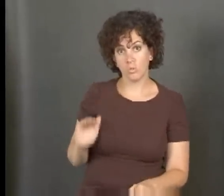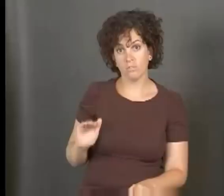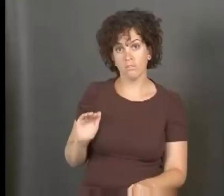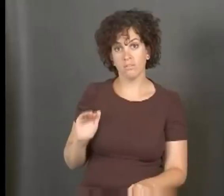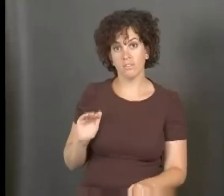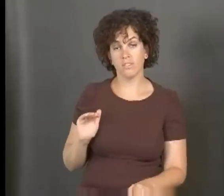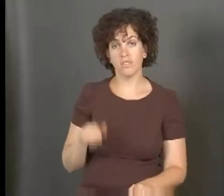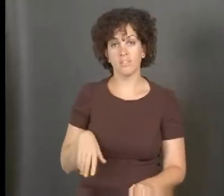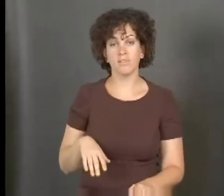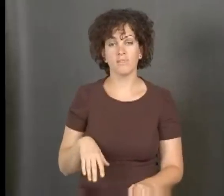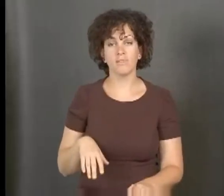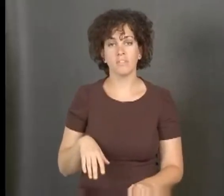Short.